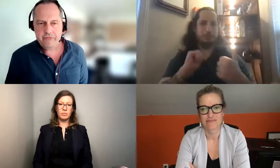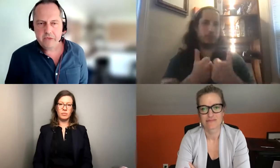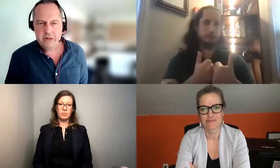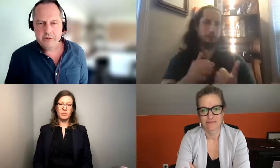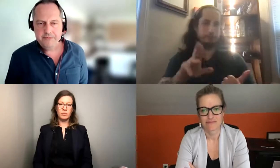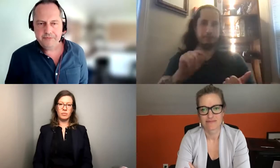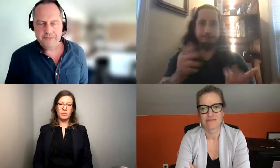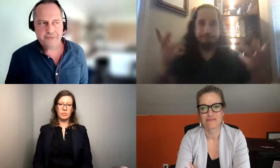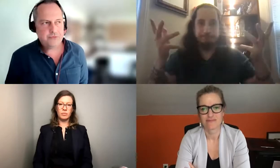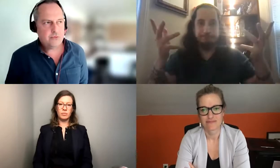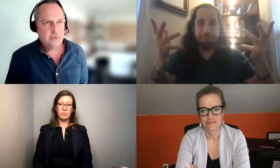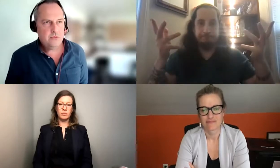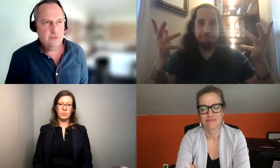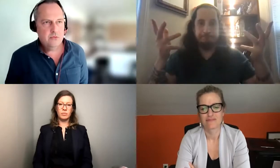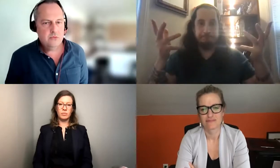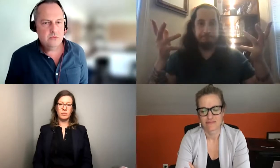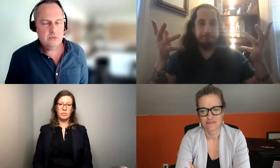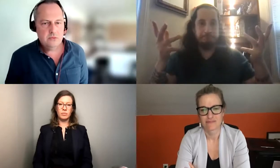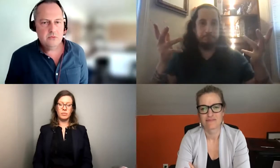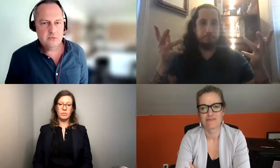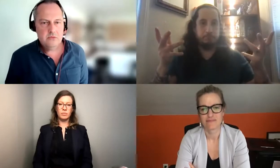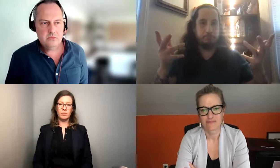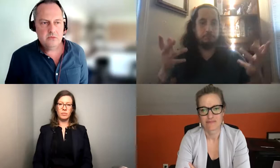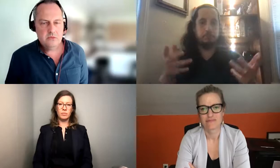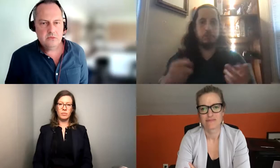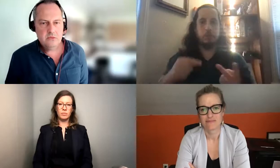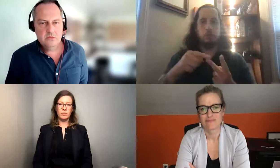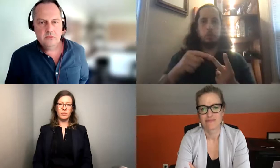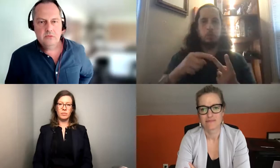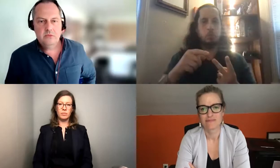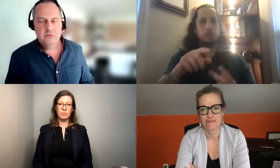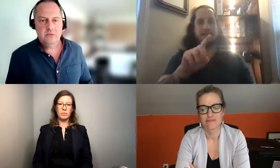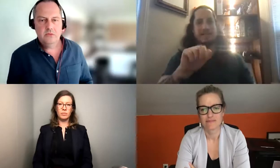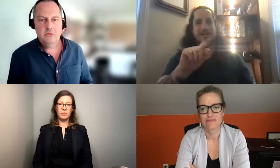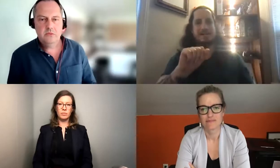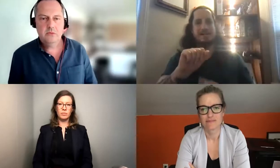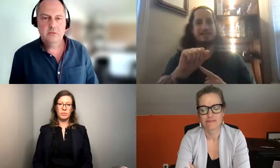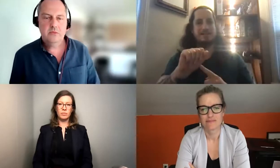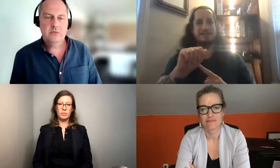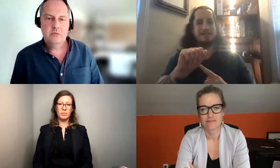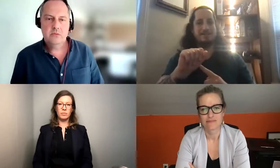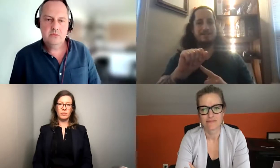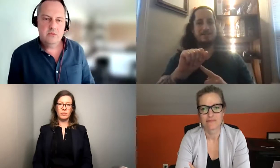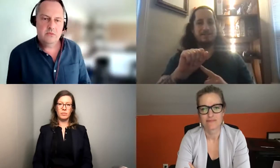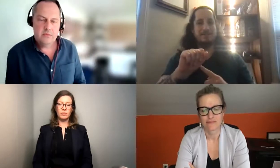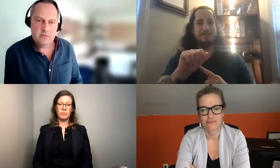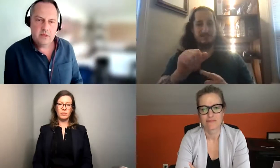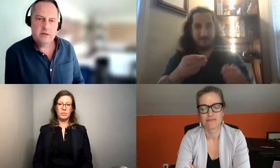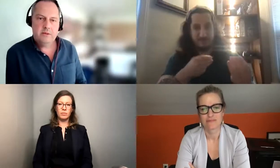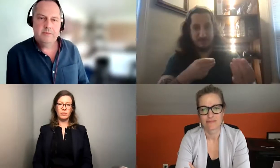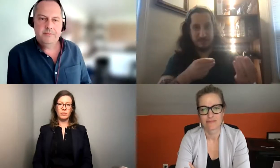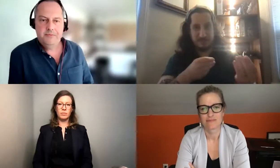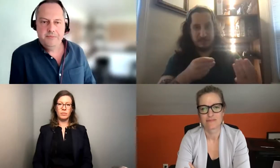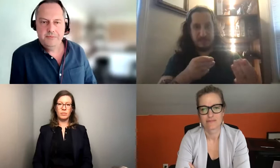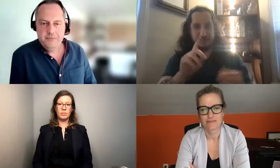we need to have a system where we have a pipeline, and that's really the challenge. And the data is the